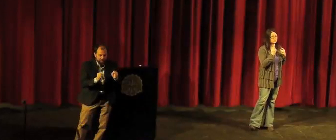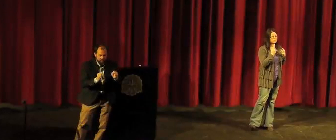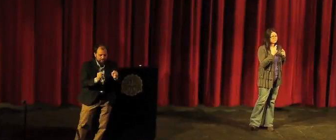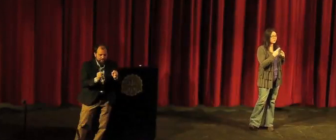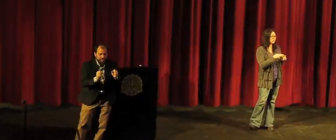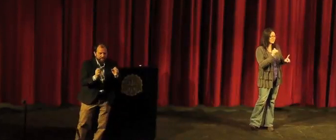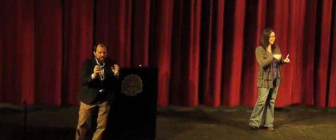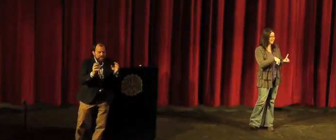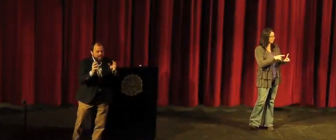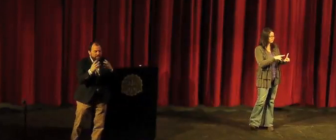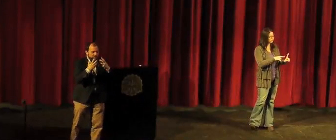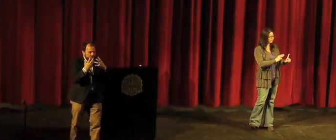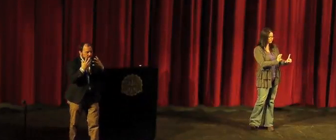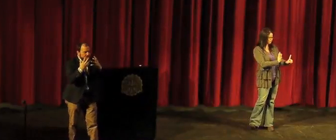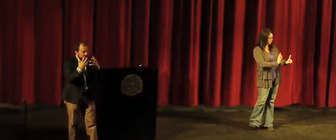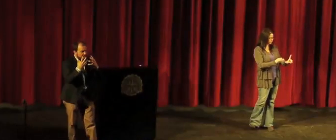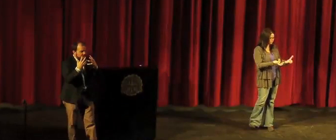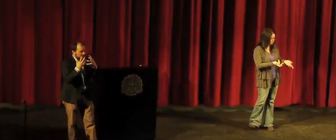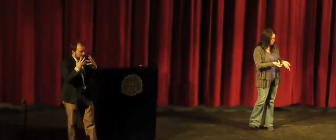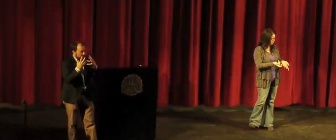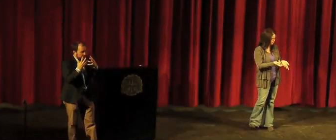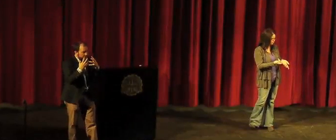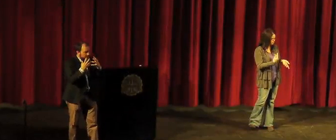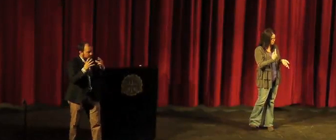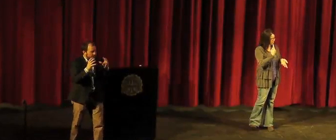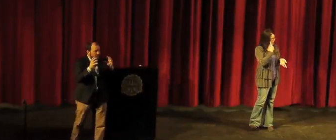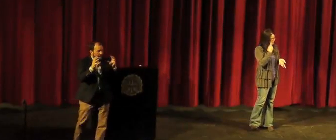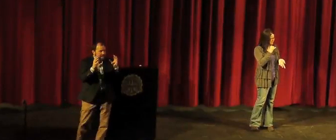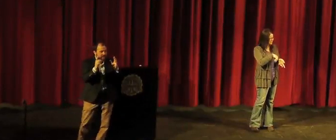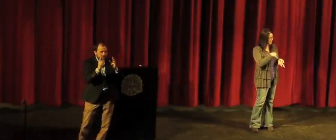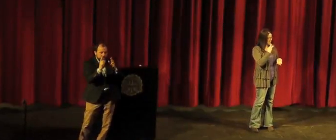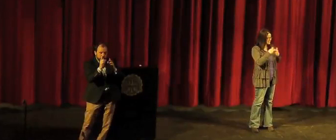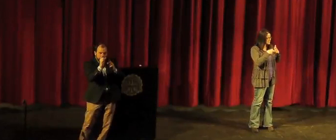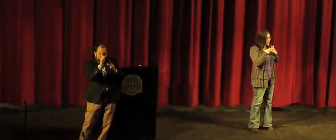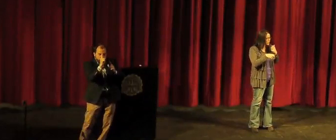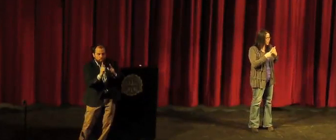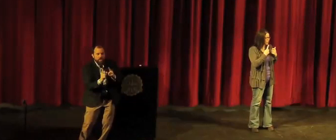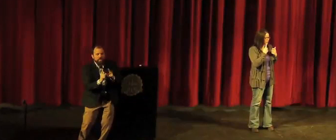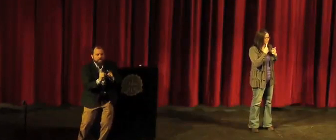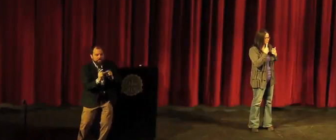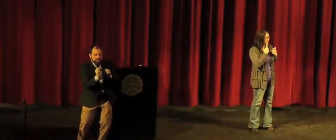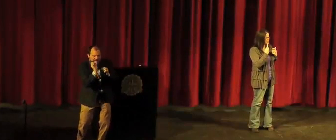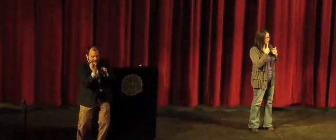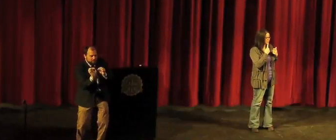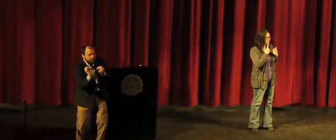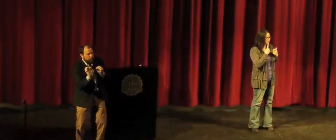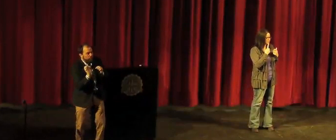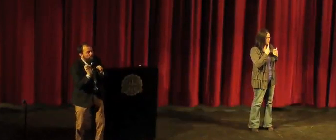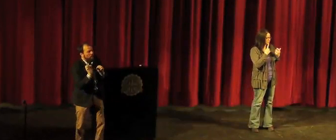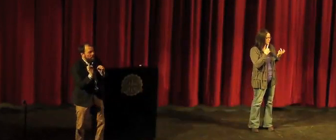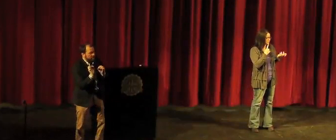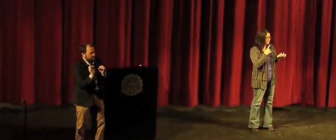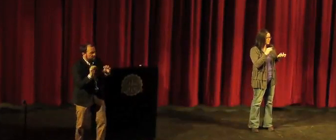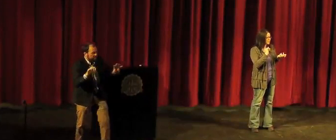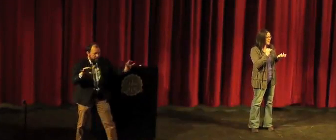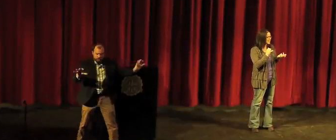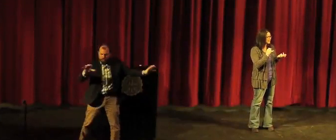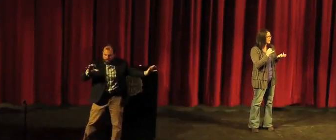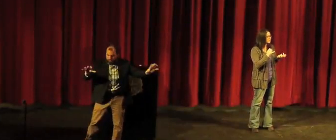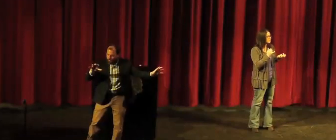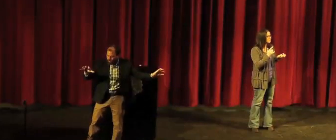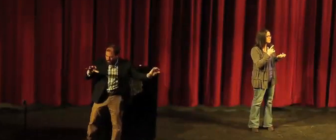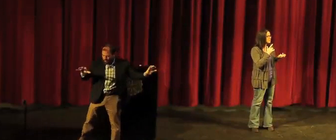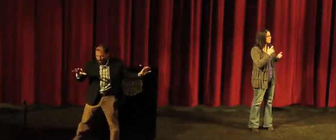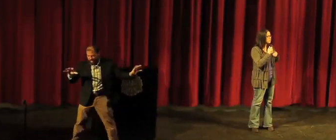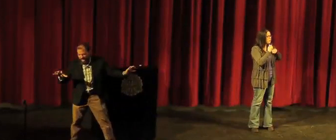reductionistically. That is, they treat his stutter as if it had one simple cause. And there are